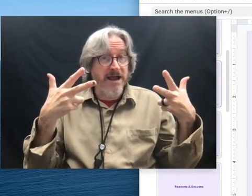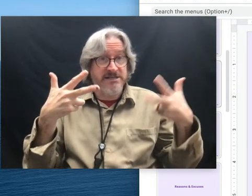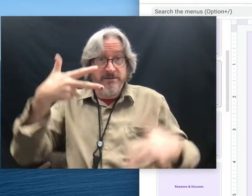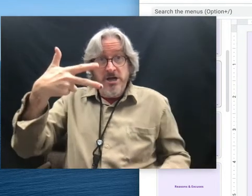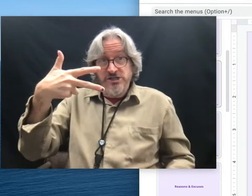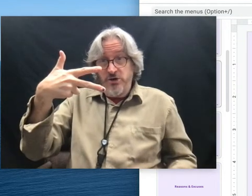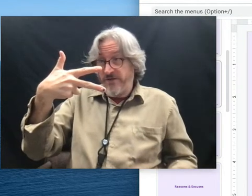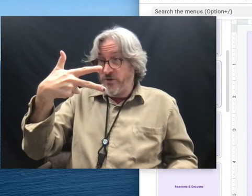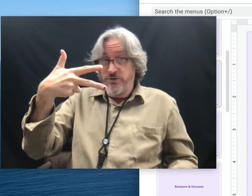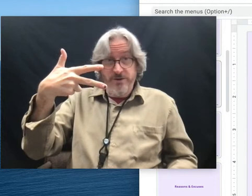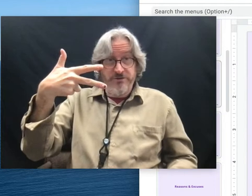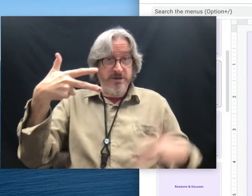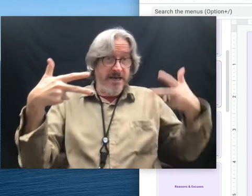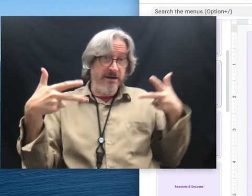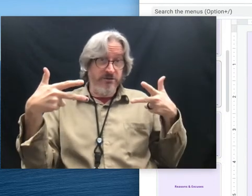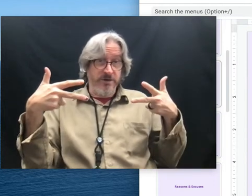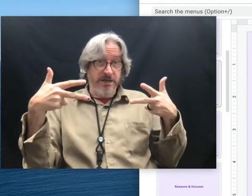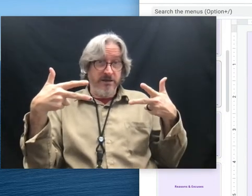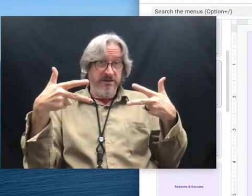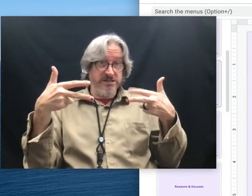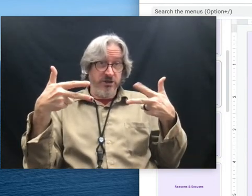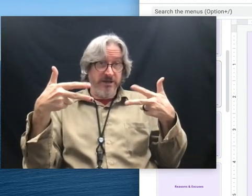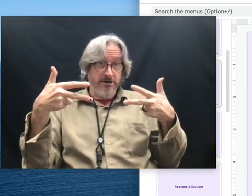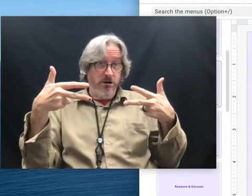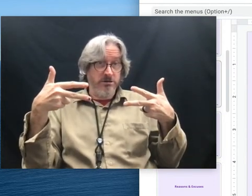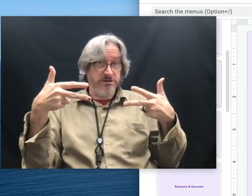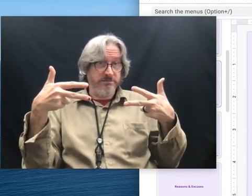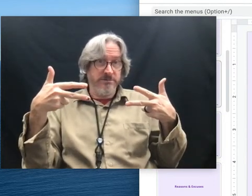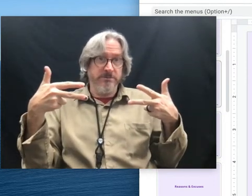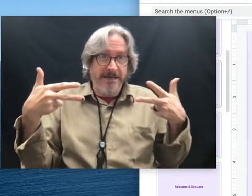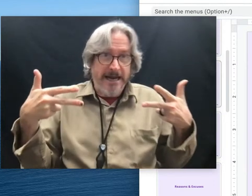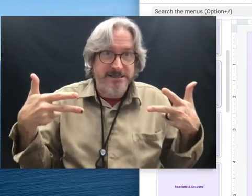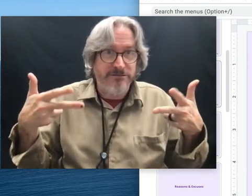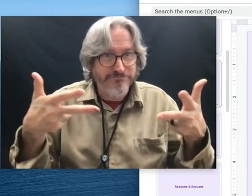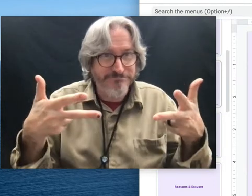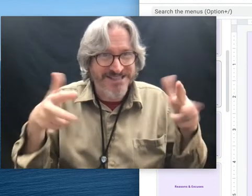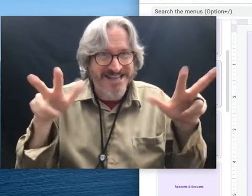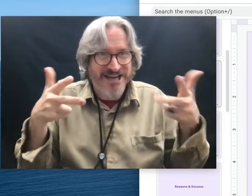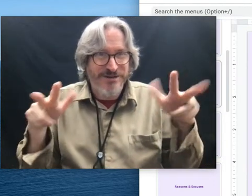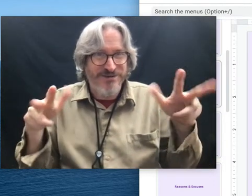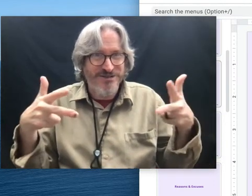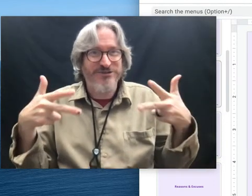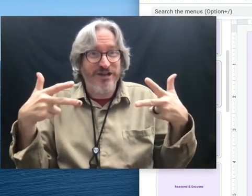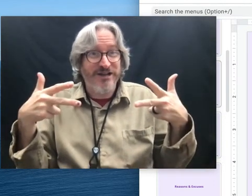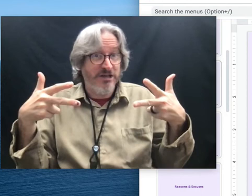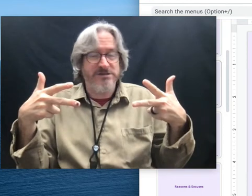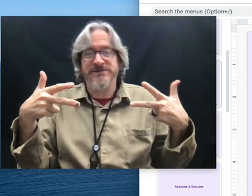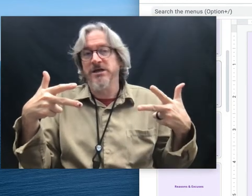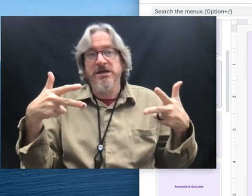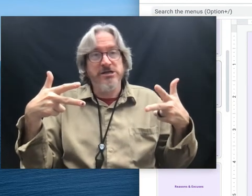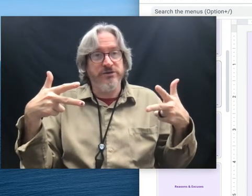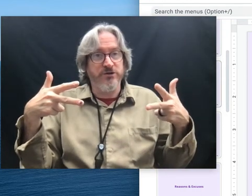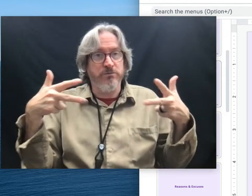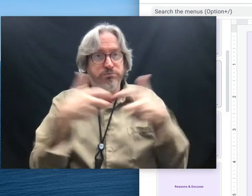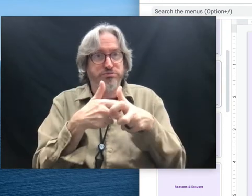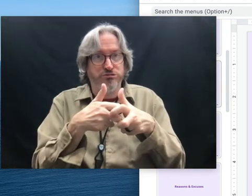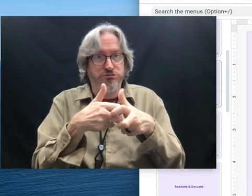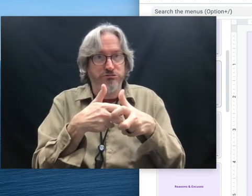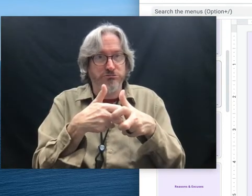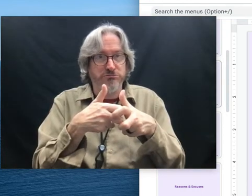Car accident. So if you do a 3 and a 3, these look like cars in ASL. This is the hand shape we use for like vehicles. So if you